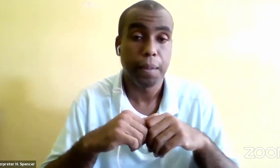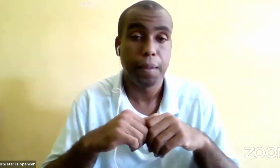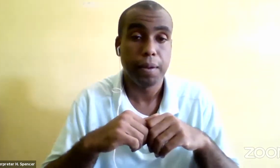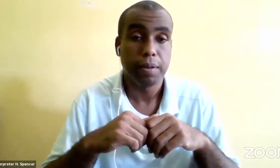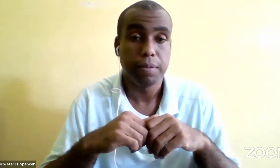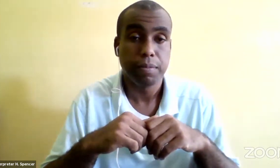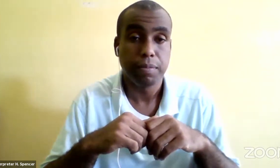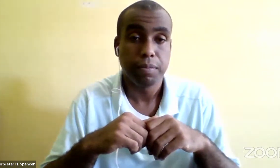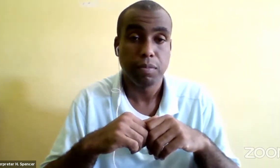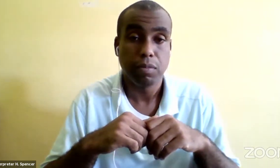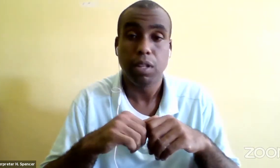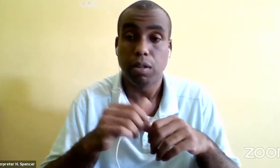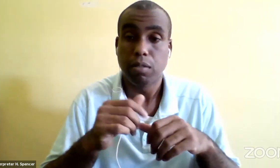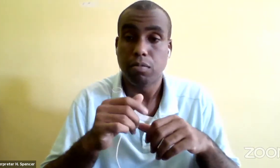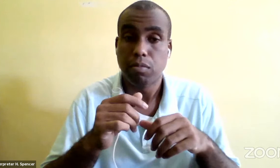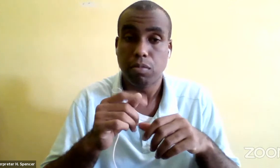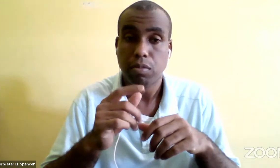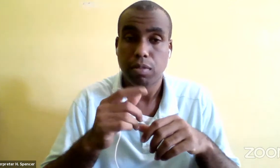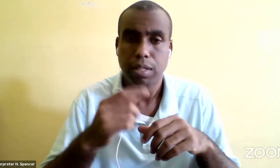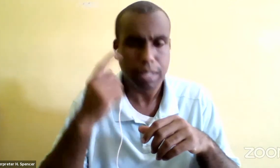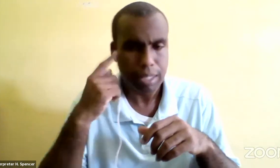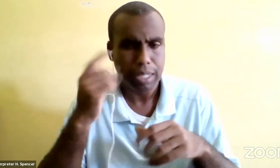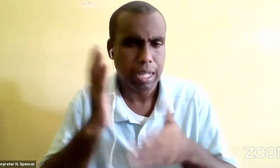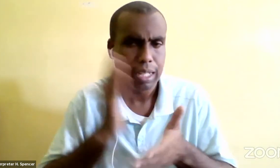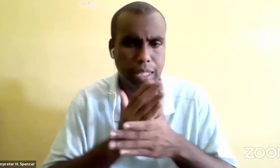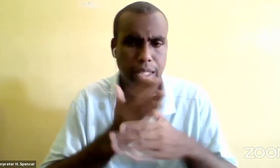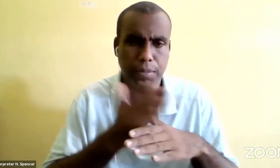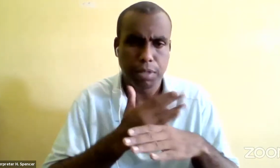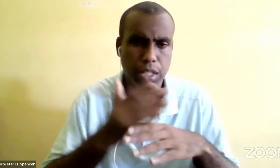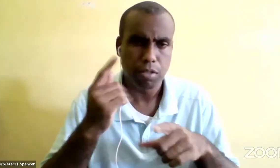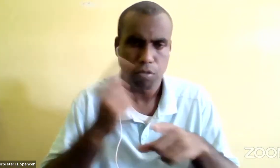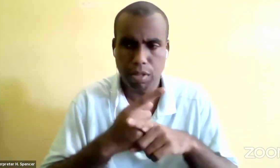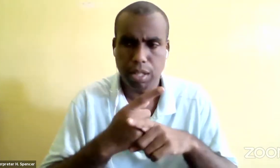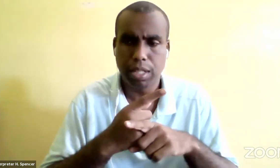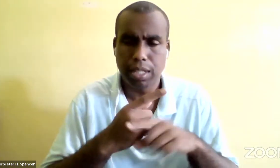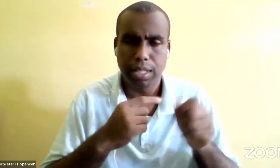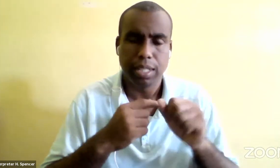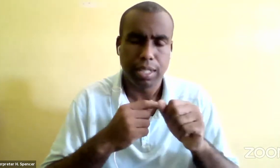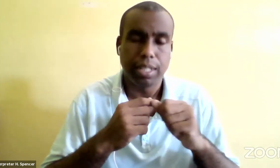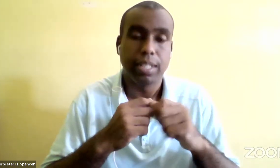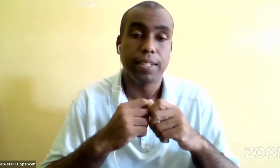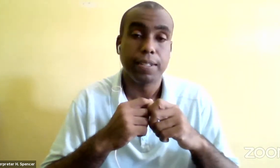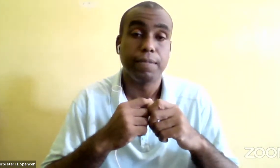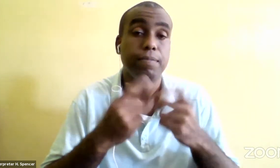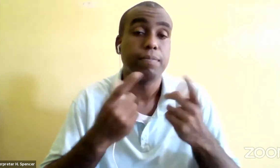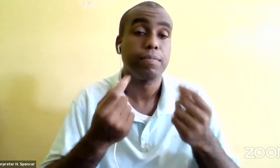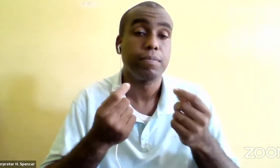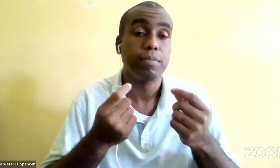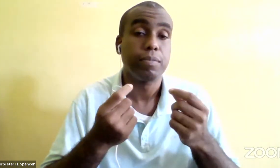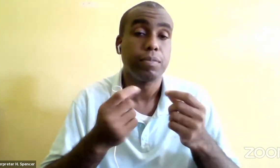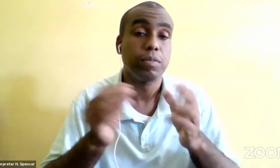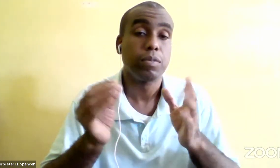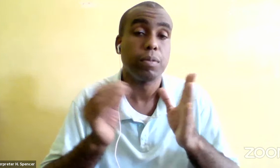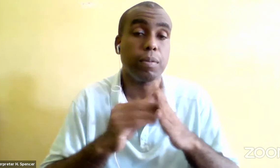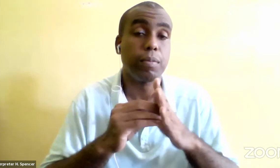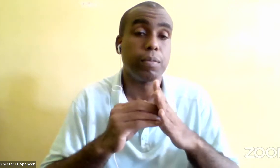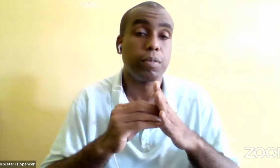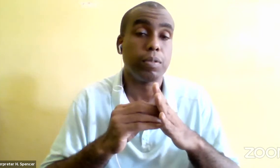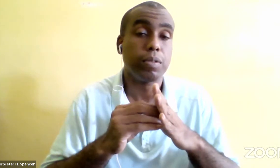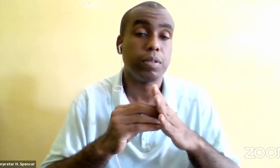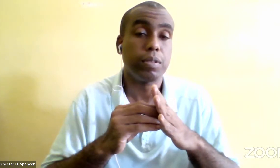Have I stopped sharing this room? Yes, I think I have. Right. So I'm going to put right now in my